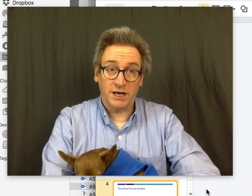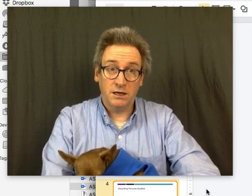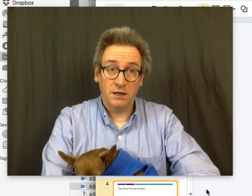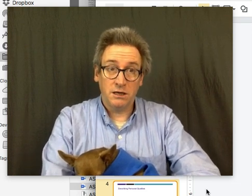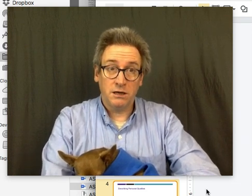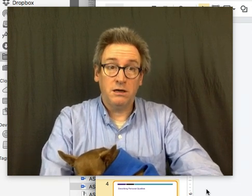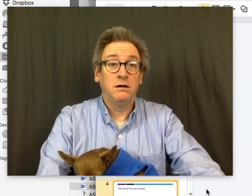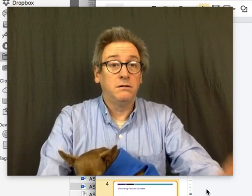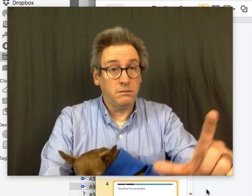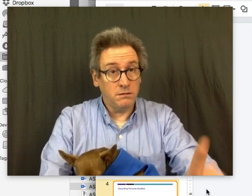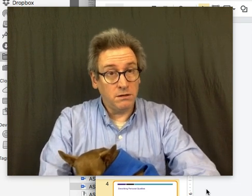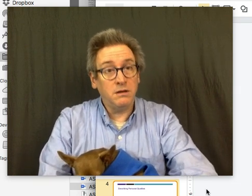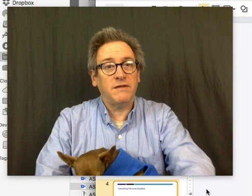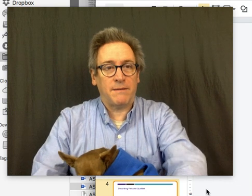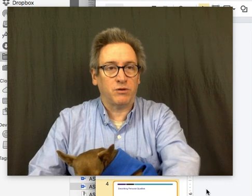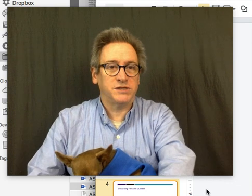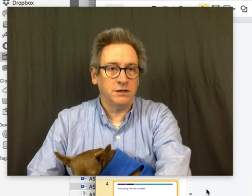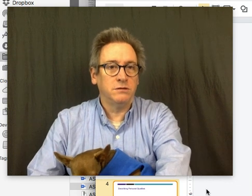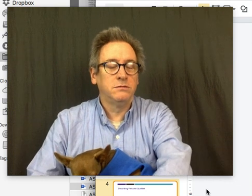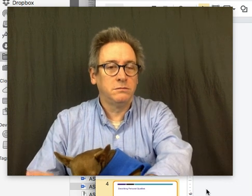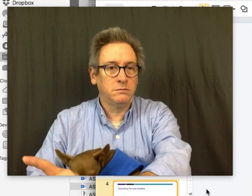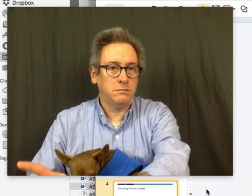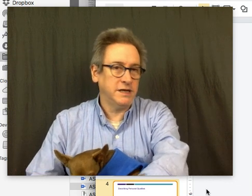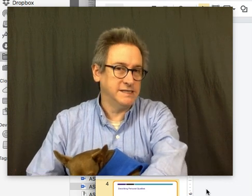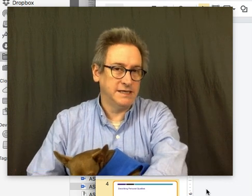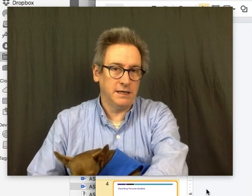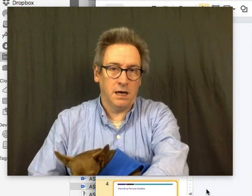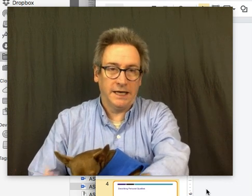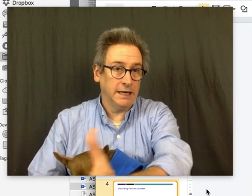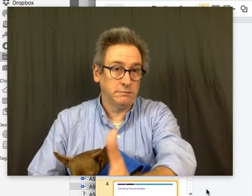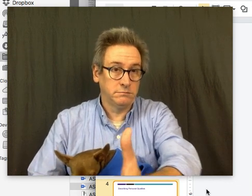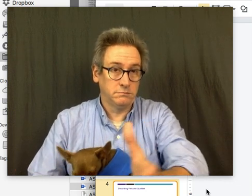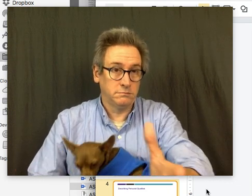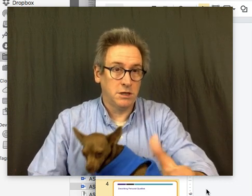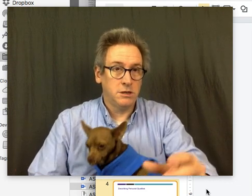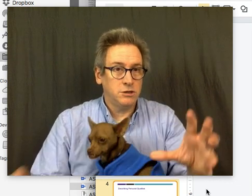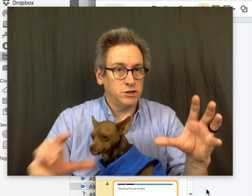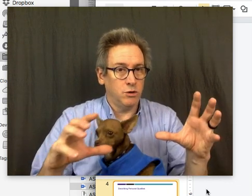pretty, that person is eating.